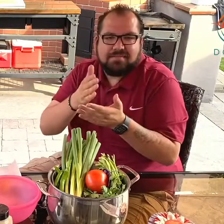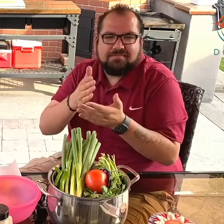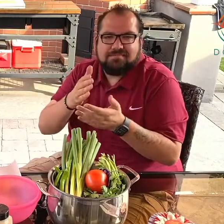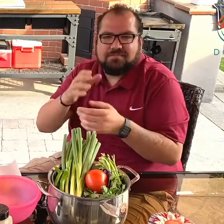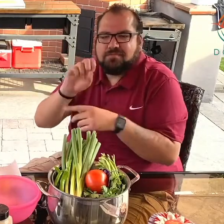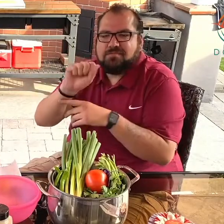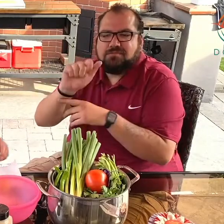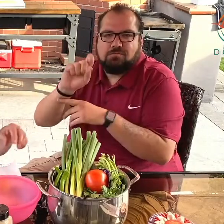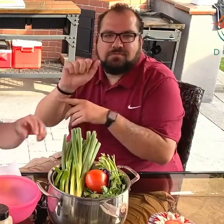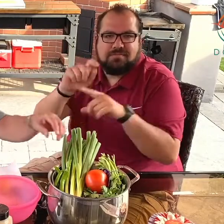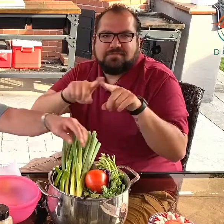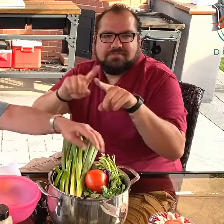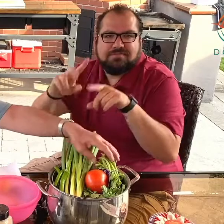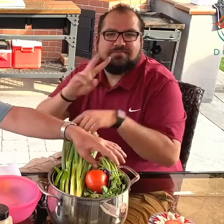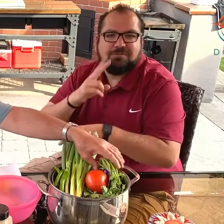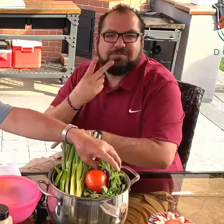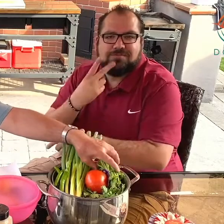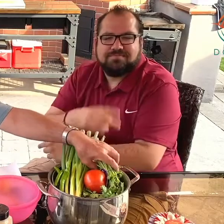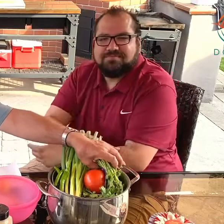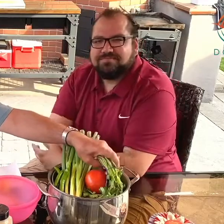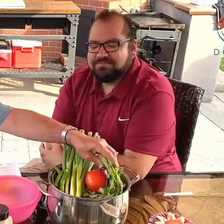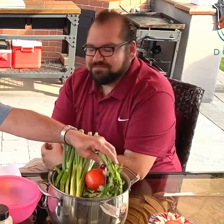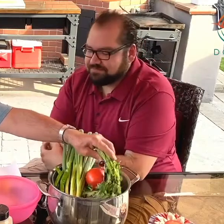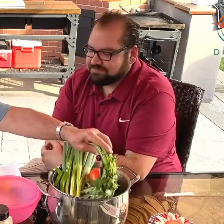chop up the different vegetables of the salsa.